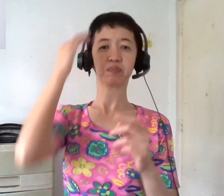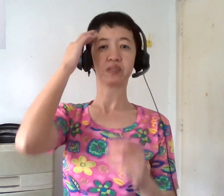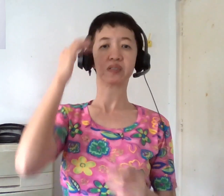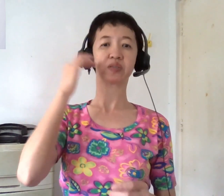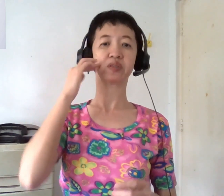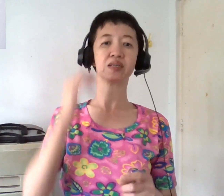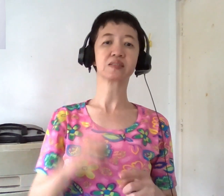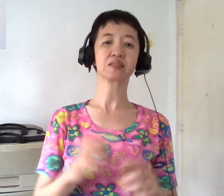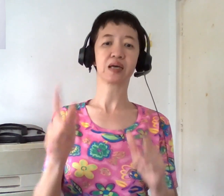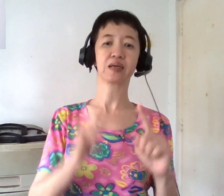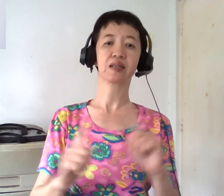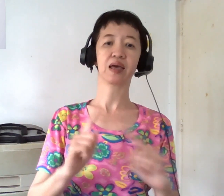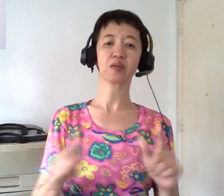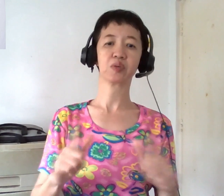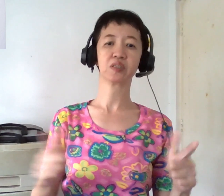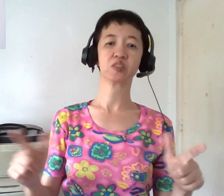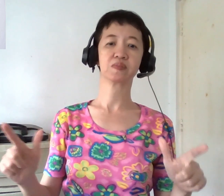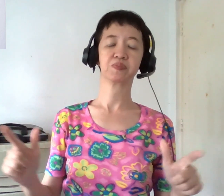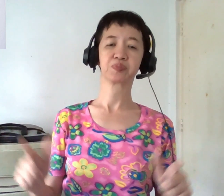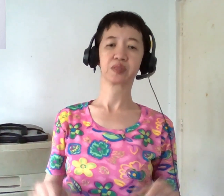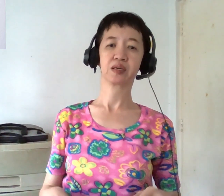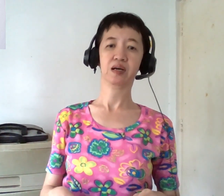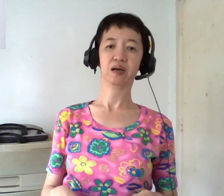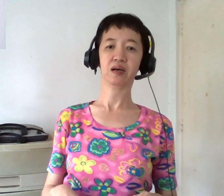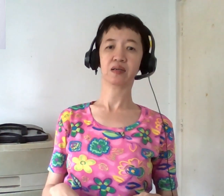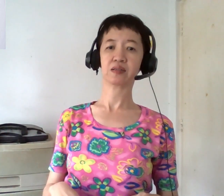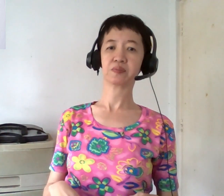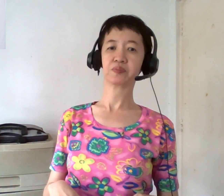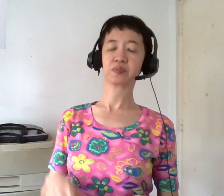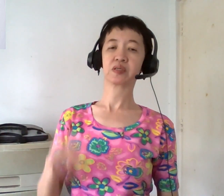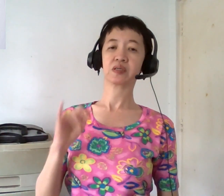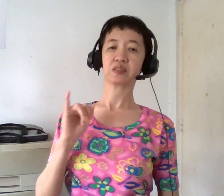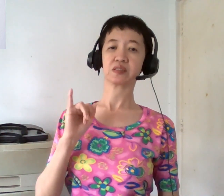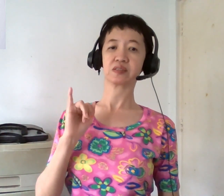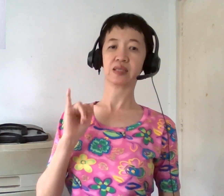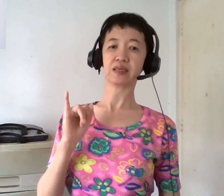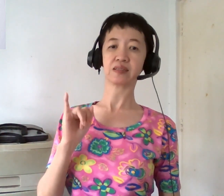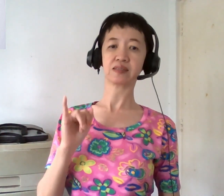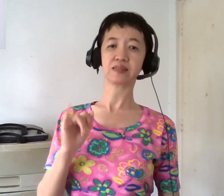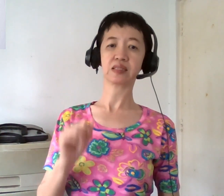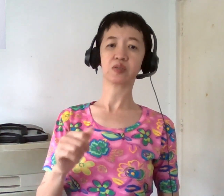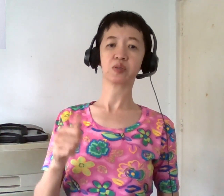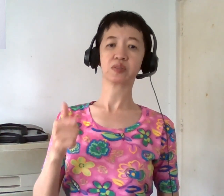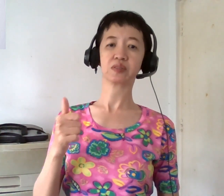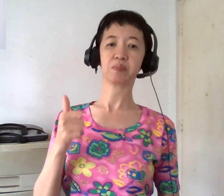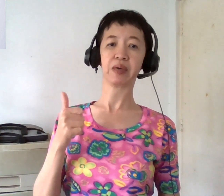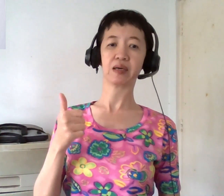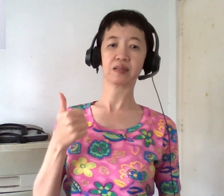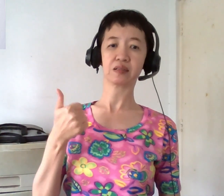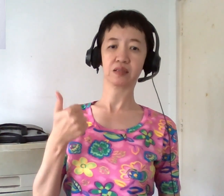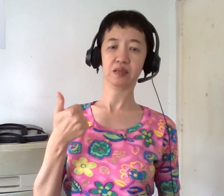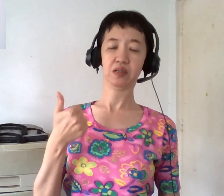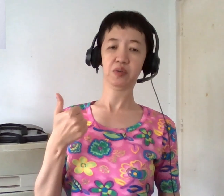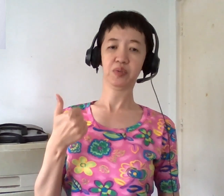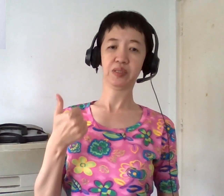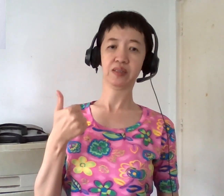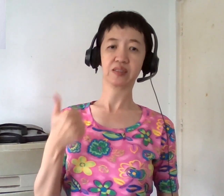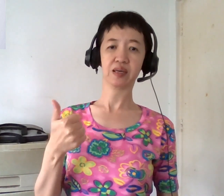But in Korean Sign Language, um, they denote the male with the